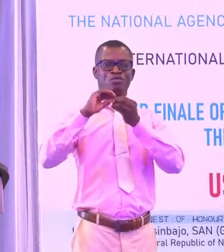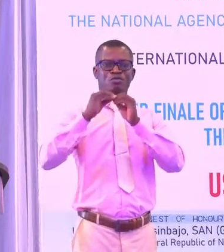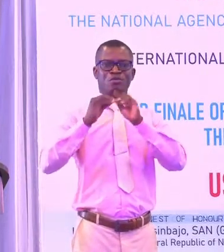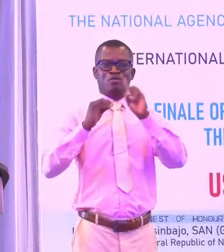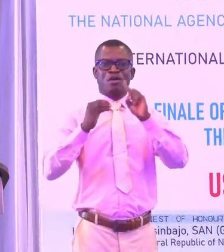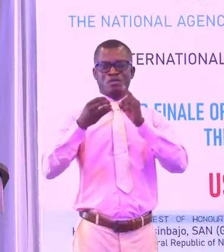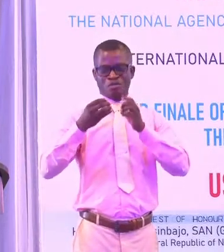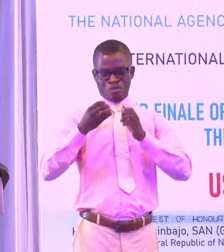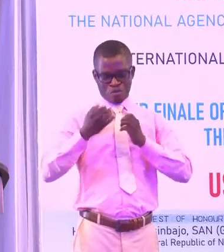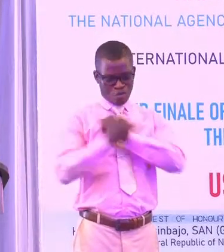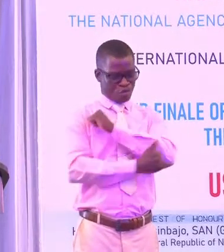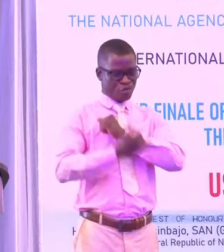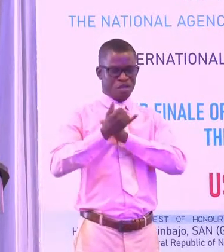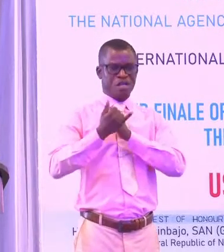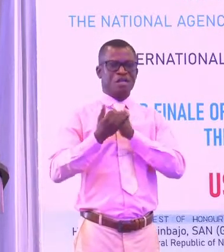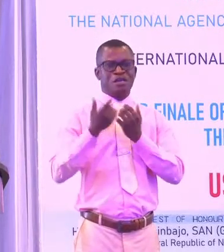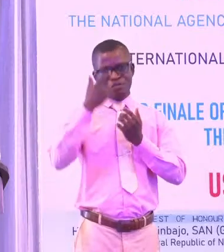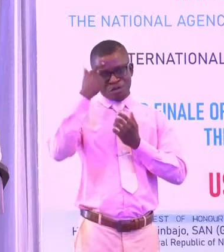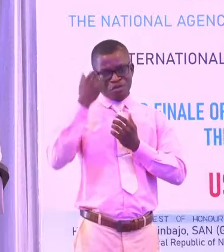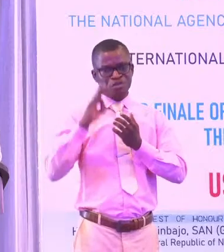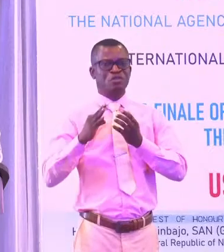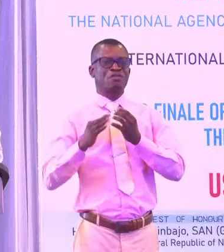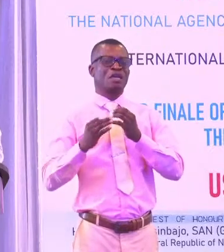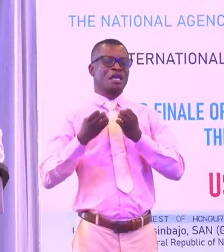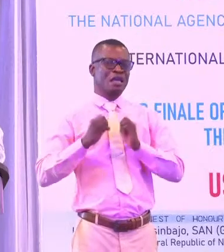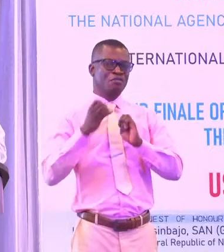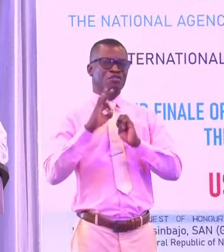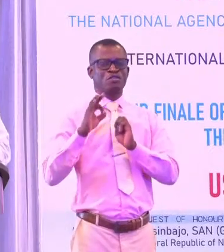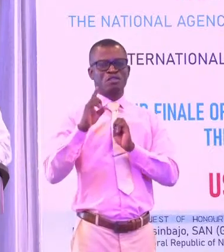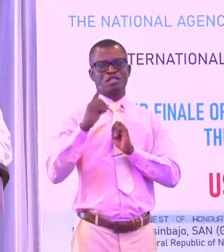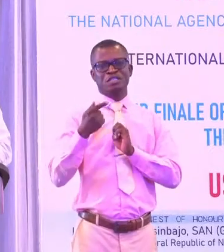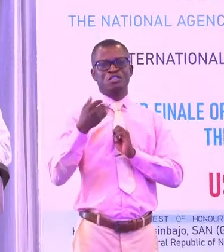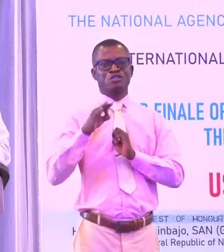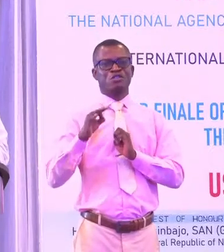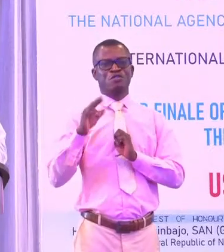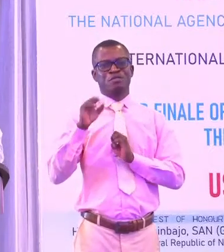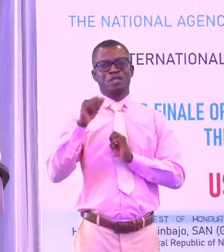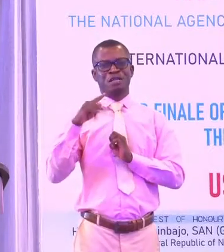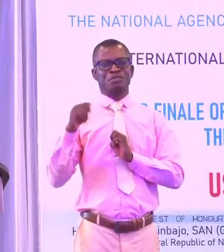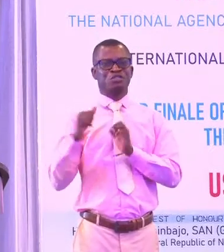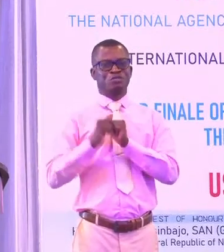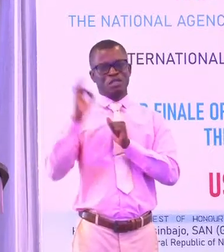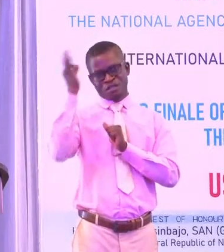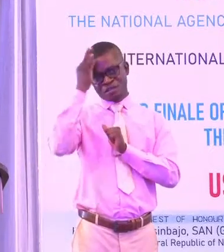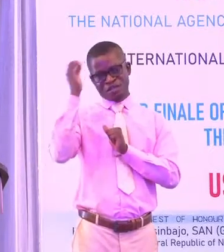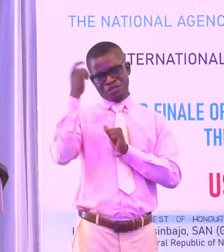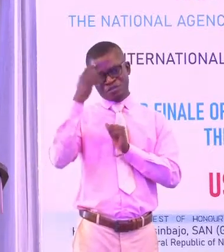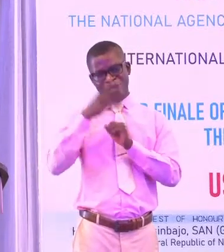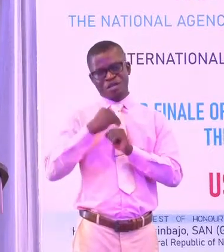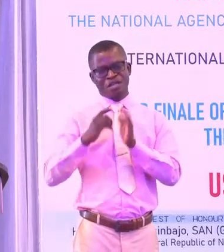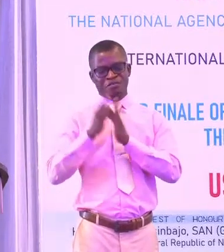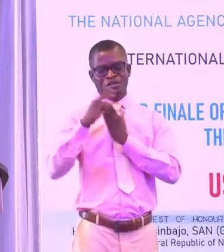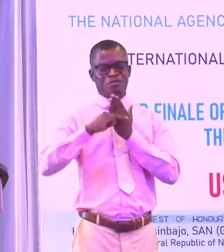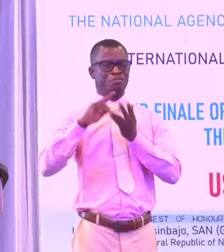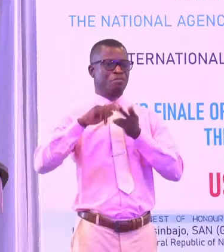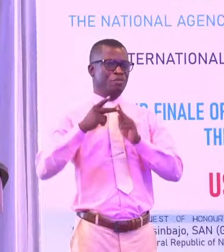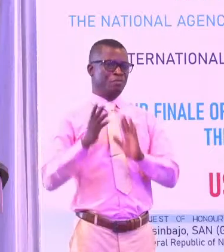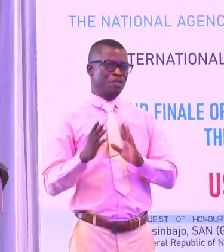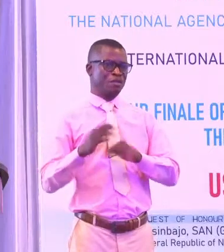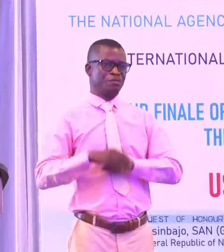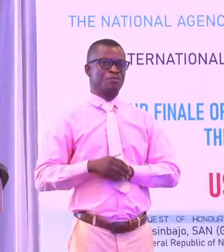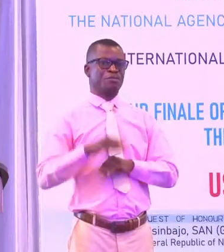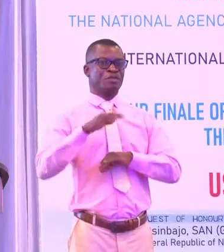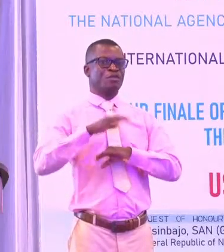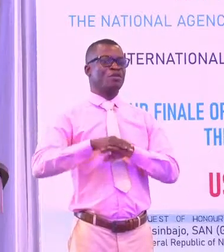of the efforts of the DG of NAPTIP, the federal government of Nigeria, and other development partners. On this same